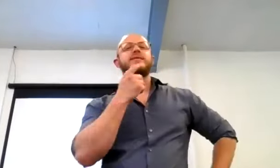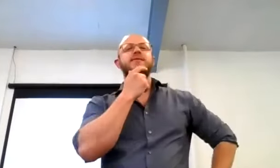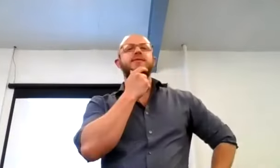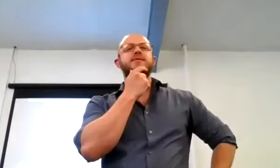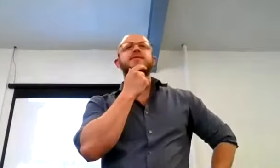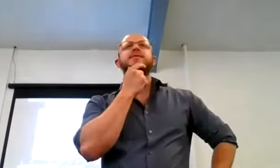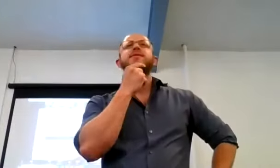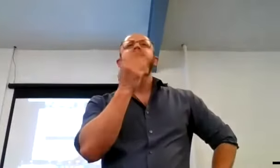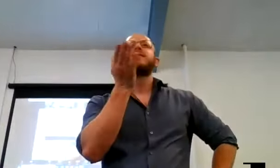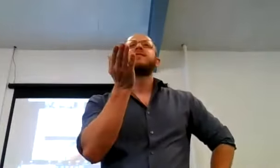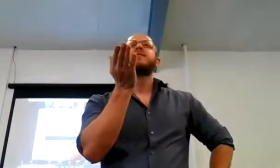What's the name of that band?